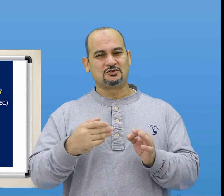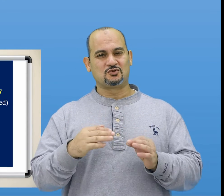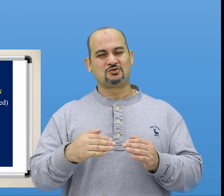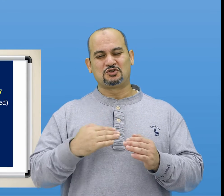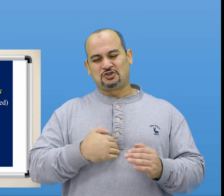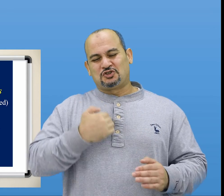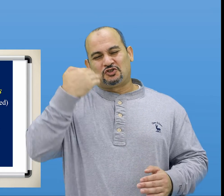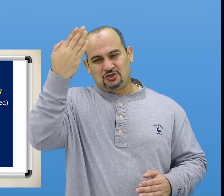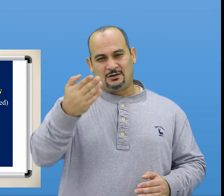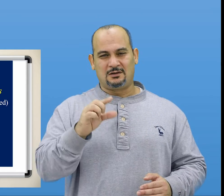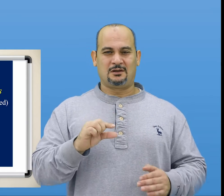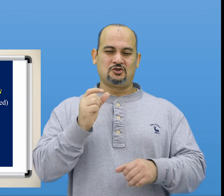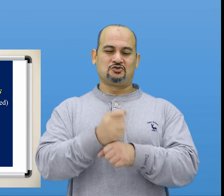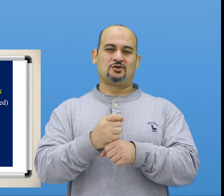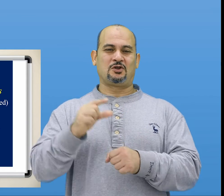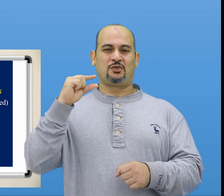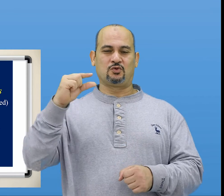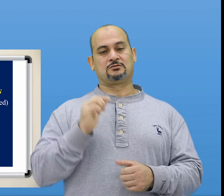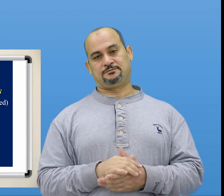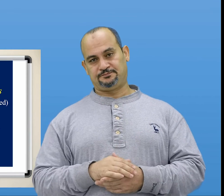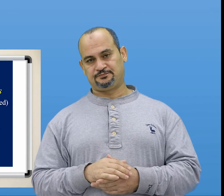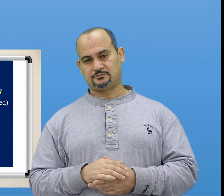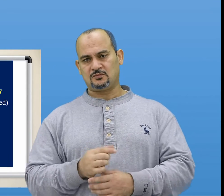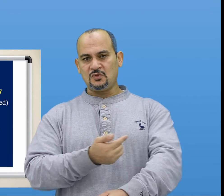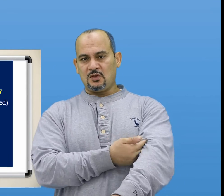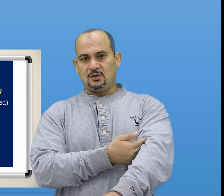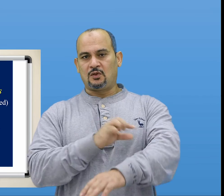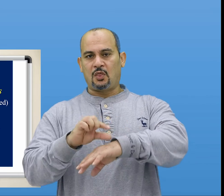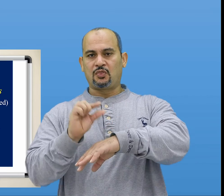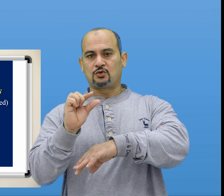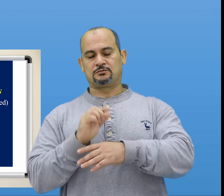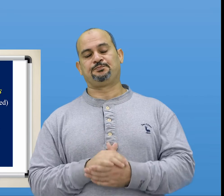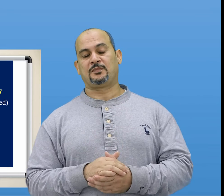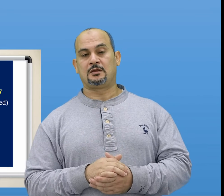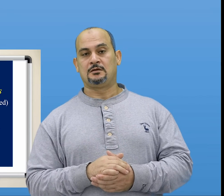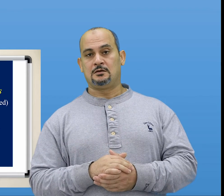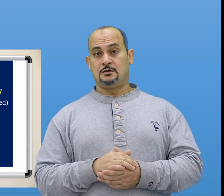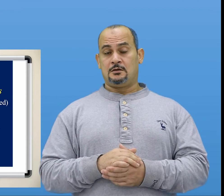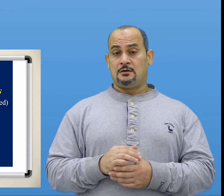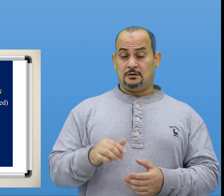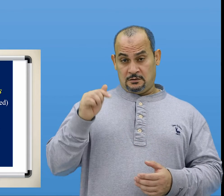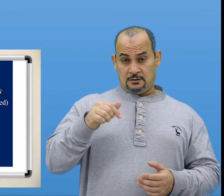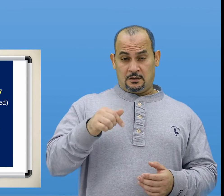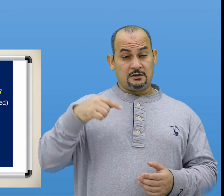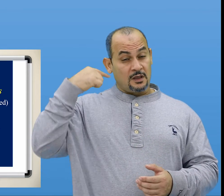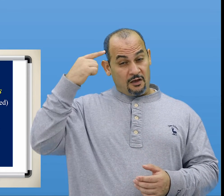in the blanks with the suitable words. We have 5 or 6 words right in front of us, and we want to use